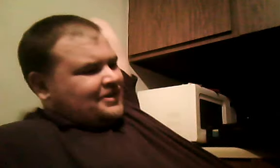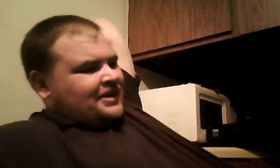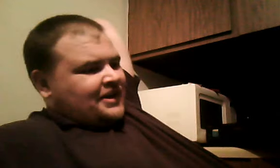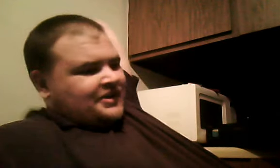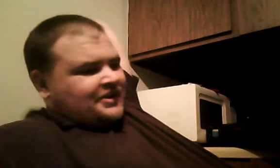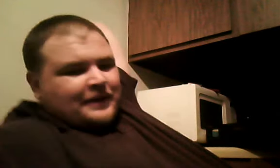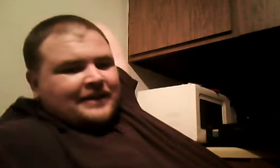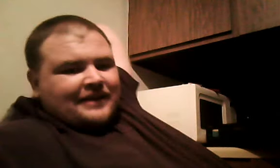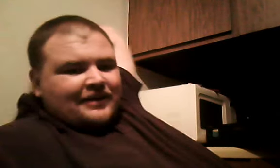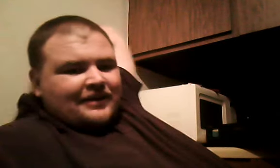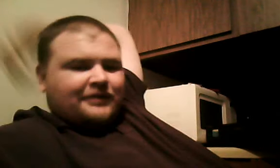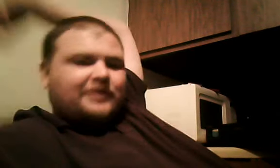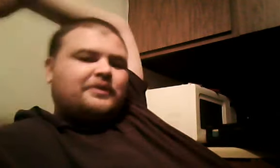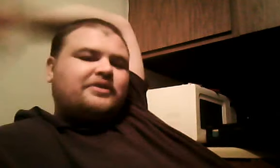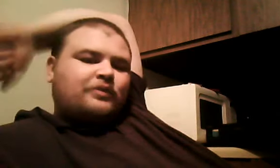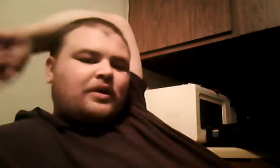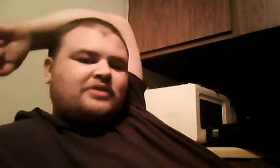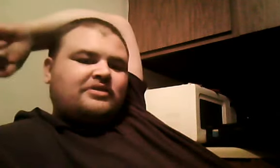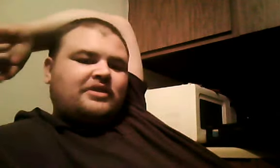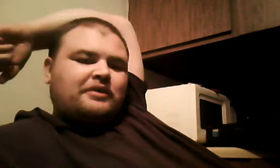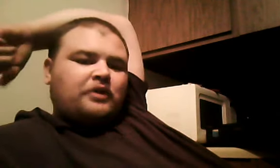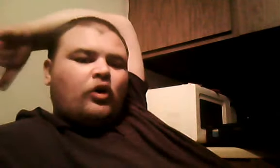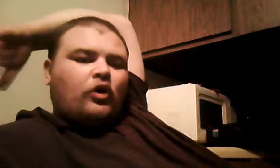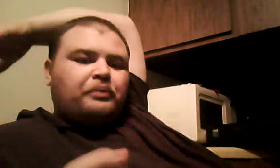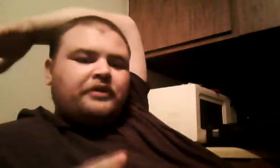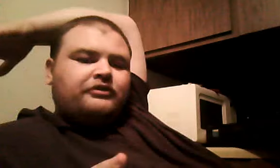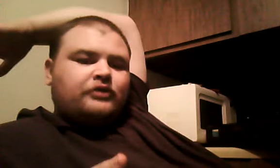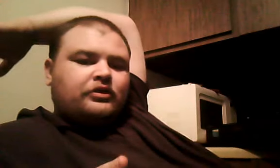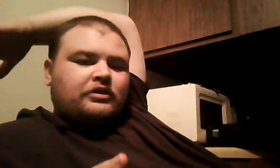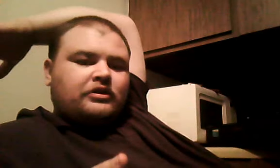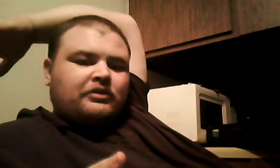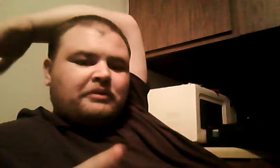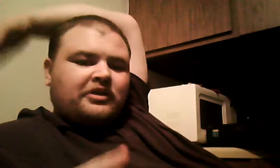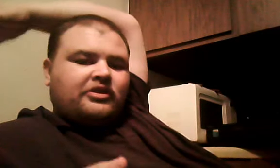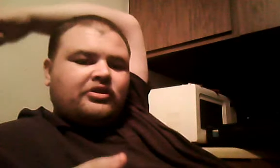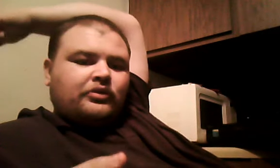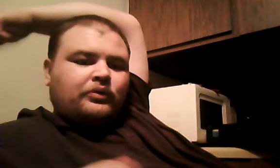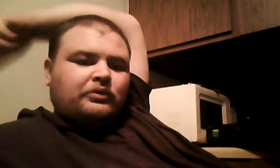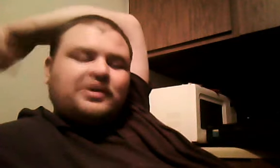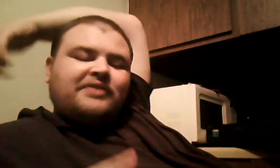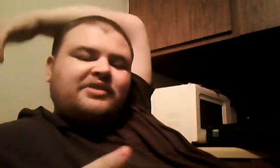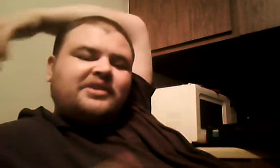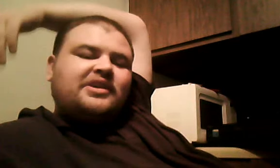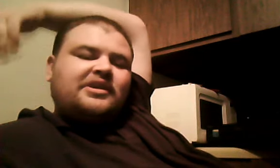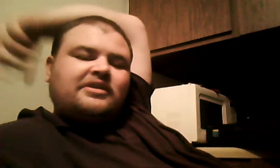TNA and SmackDown. I mean, we just watch it. I mean, hoping for something new. But we never get it.